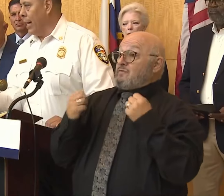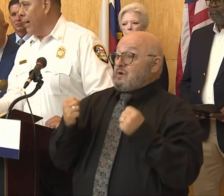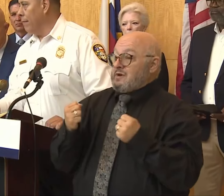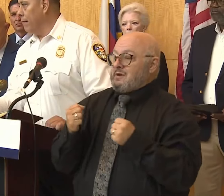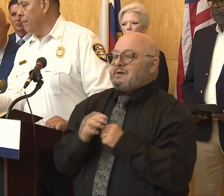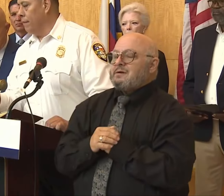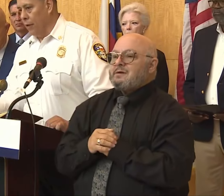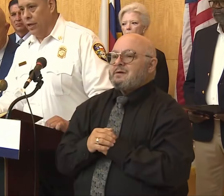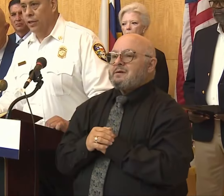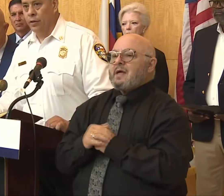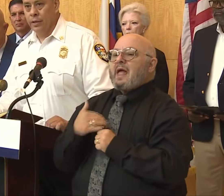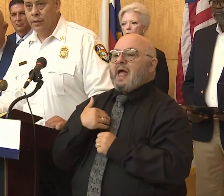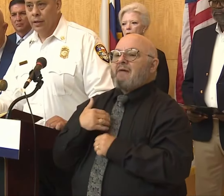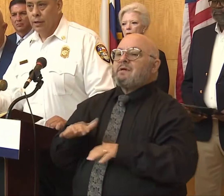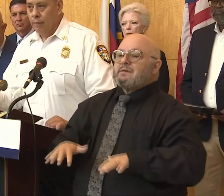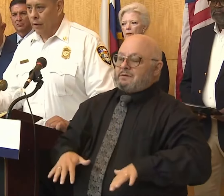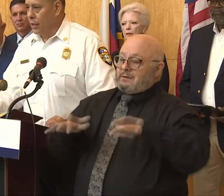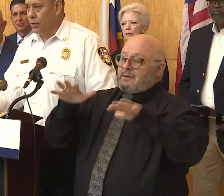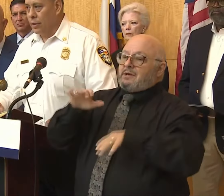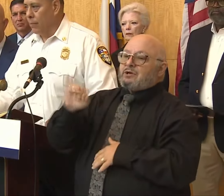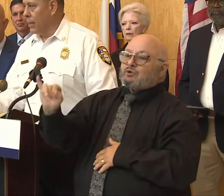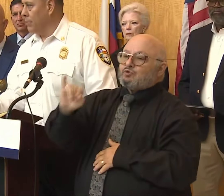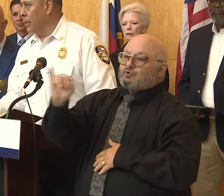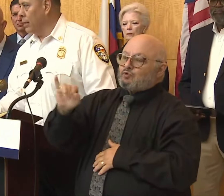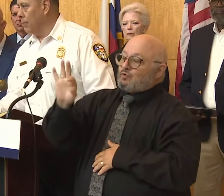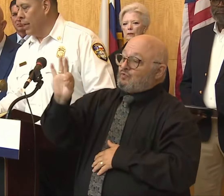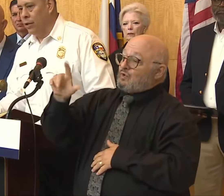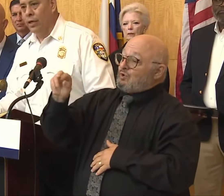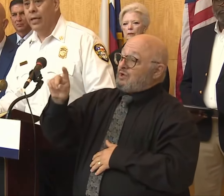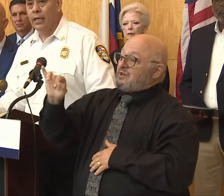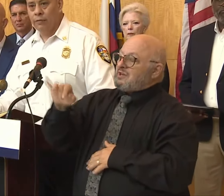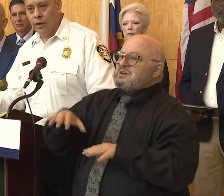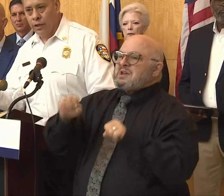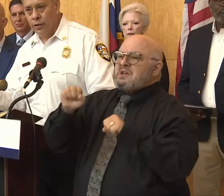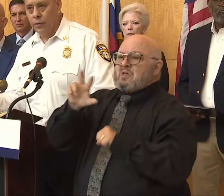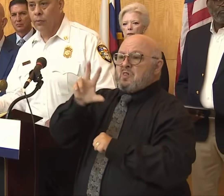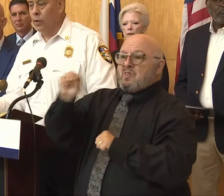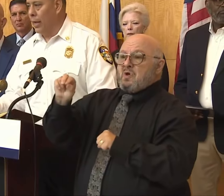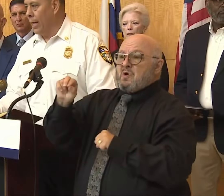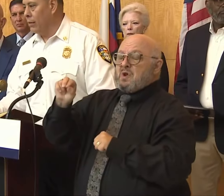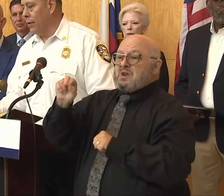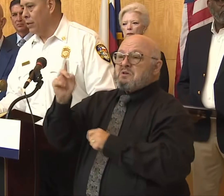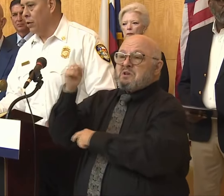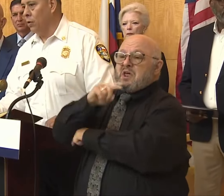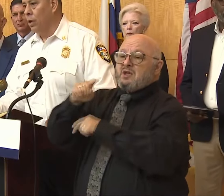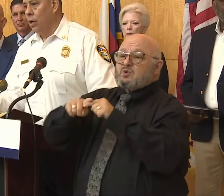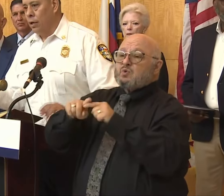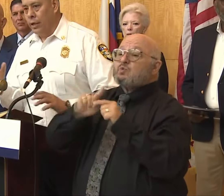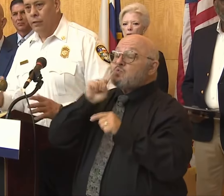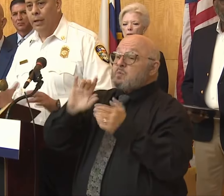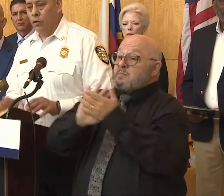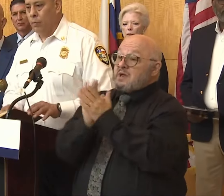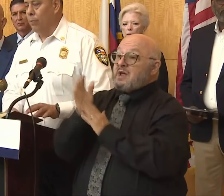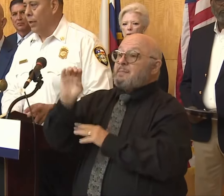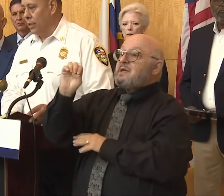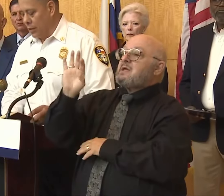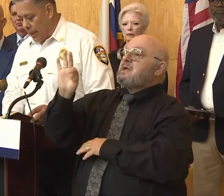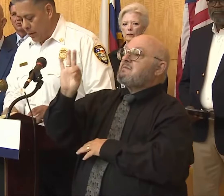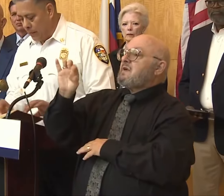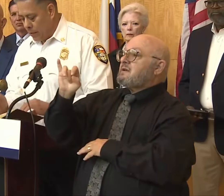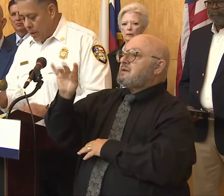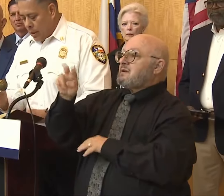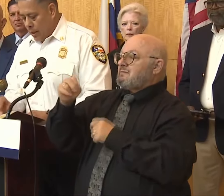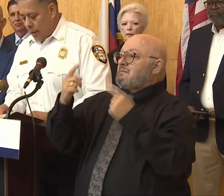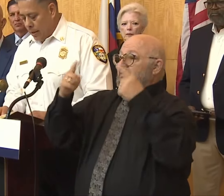is have flood insurance. Flood insurance sometimes takes about 30 days for it to really activate, so you need to make those preparations